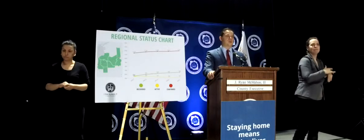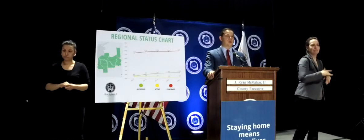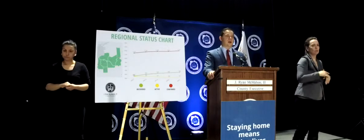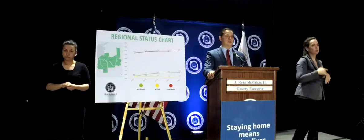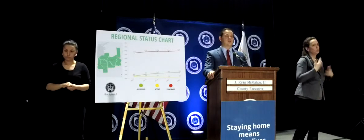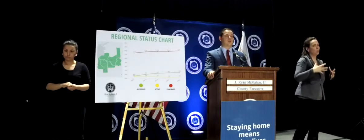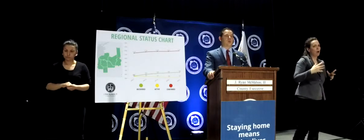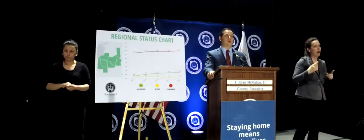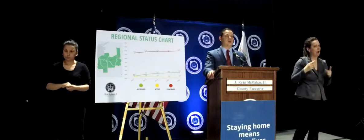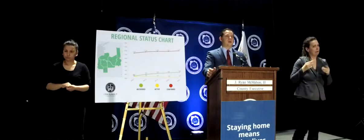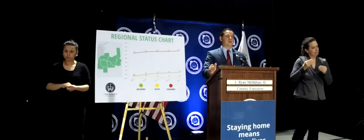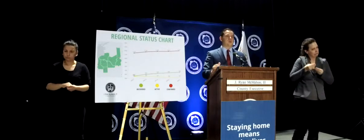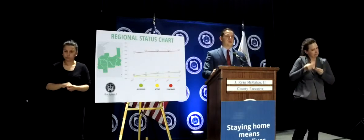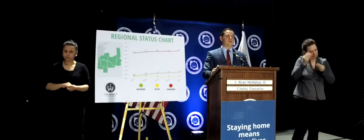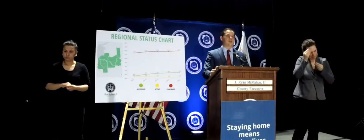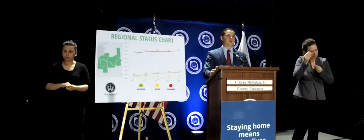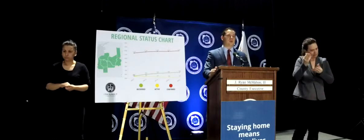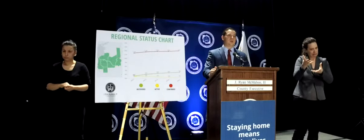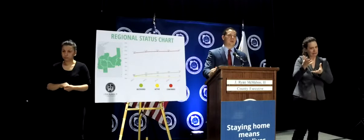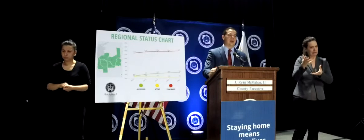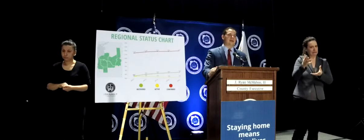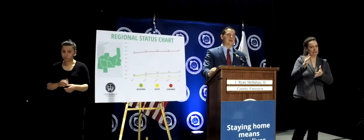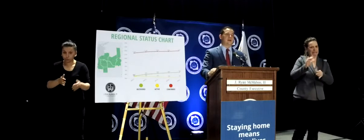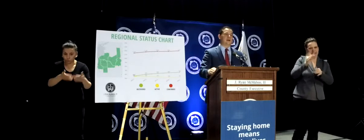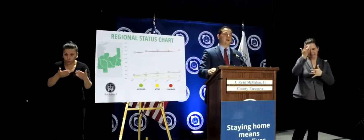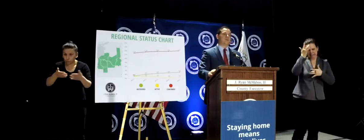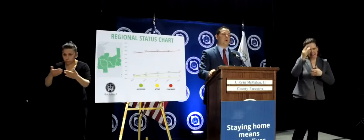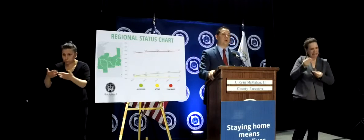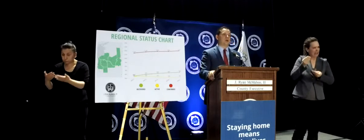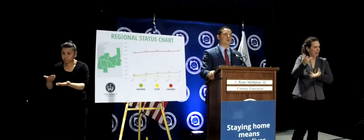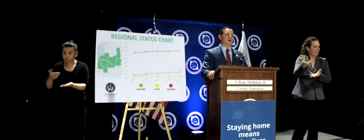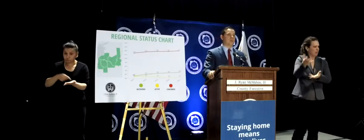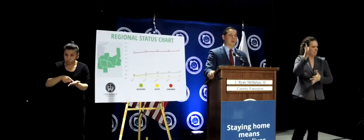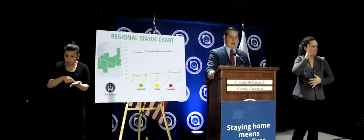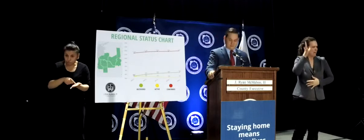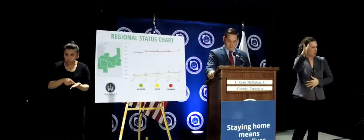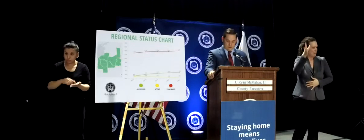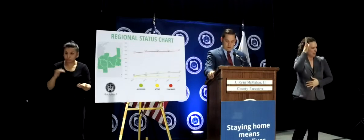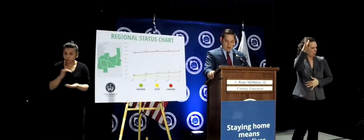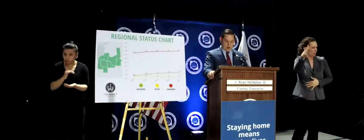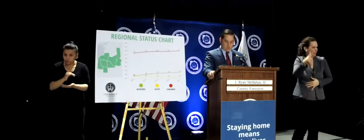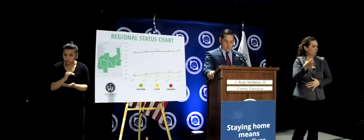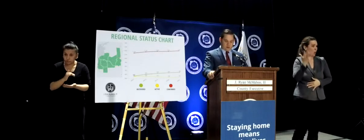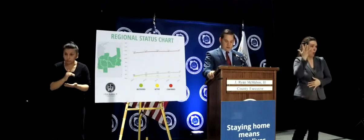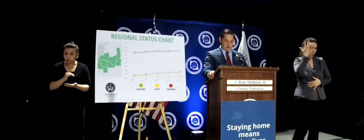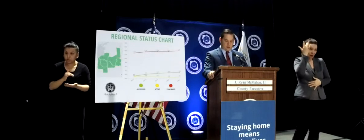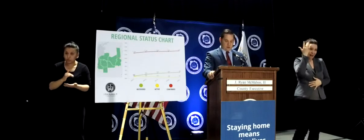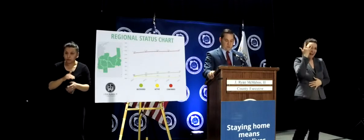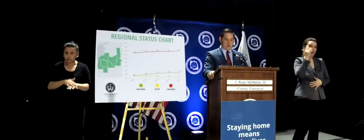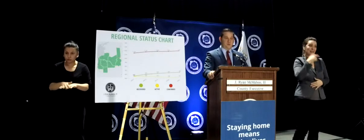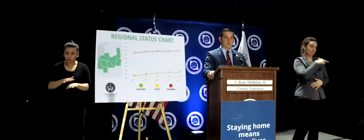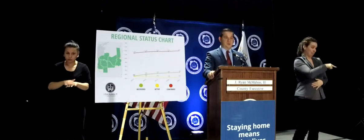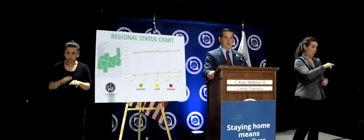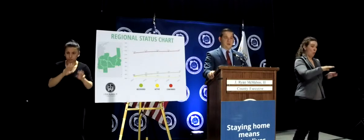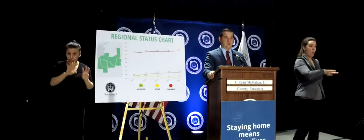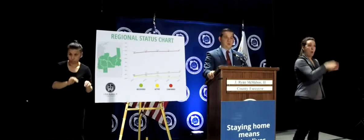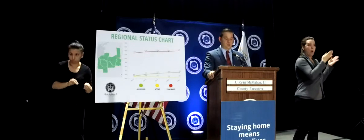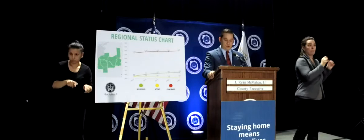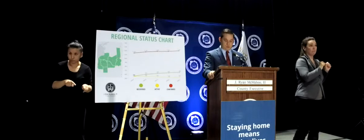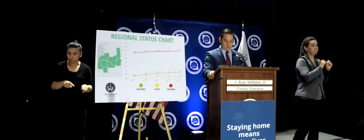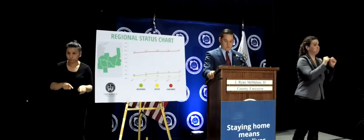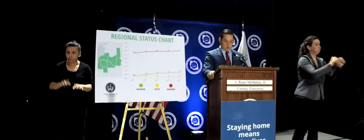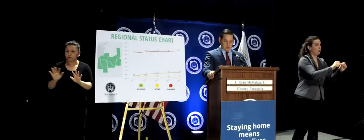a restart at some point, this will continue to be a key component of our plan. We want to thank our great partners at